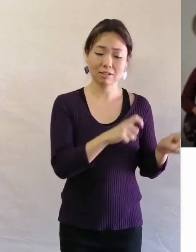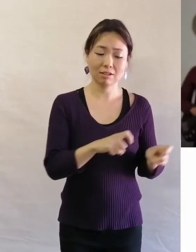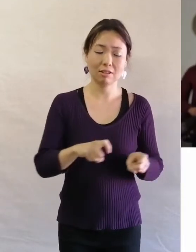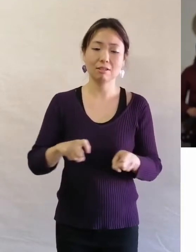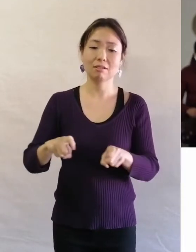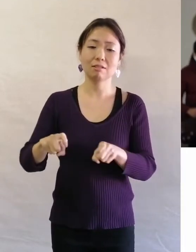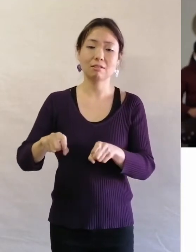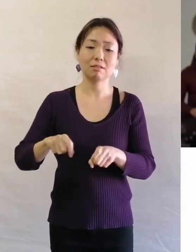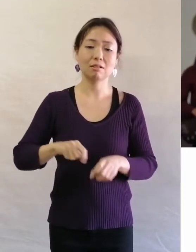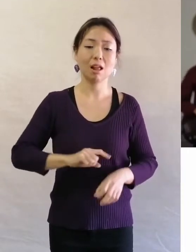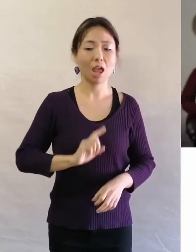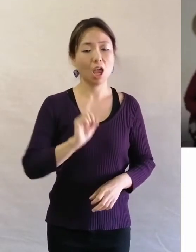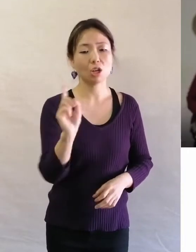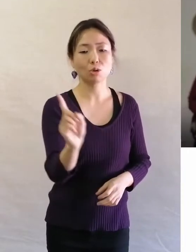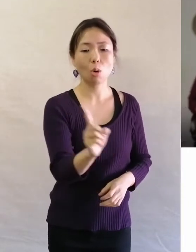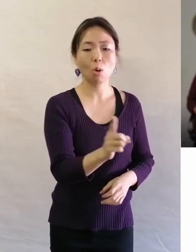Messiah still.